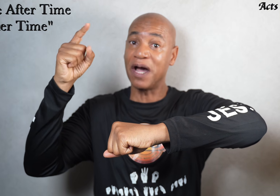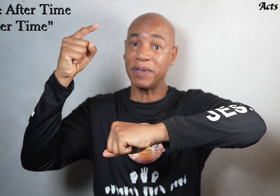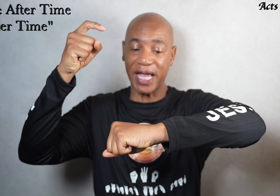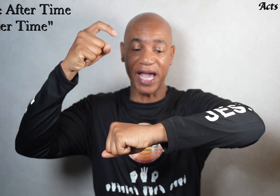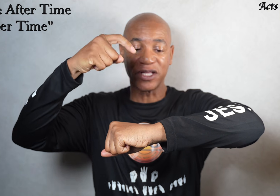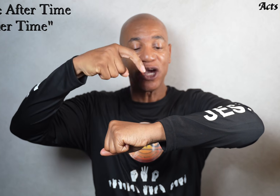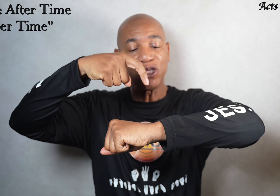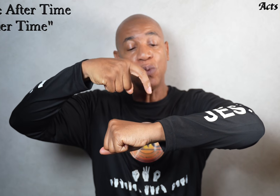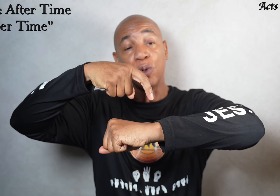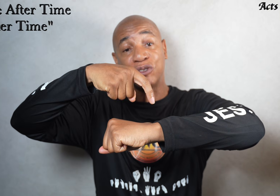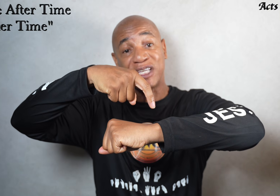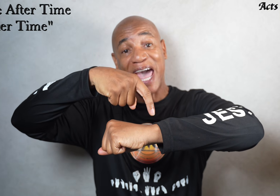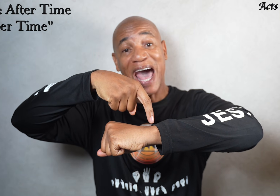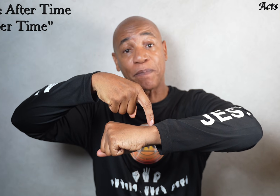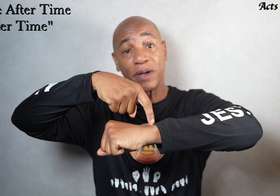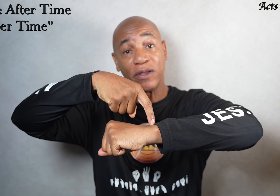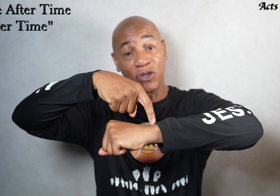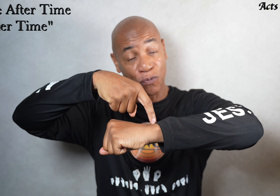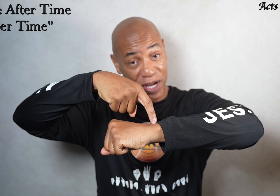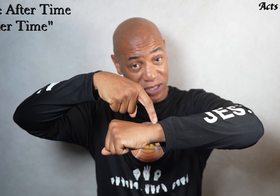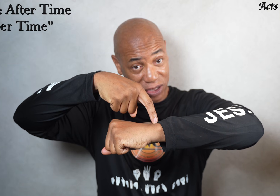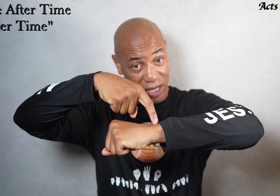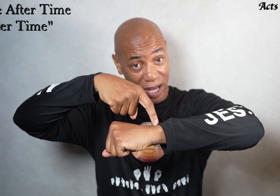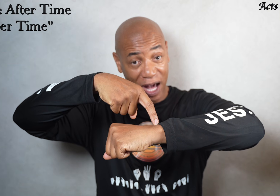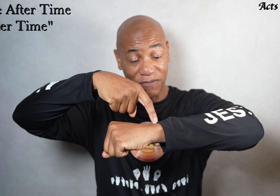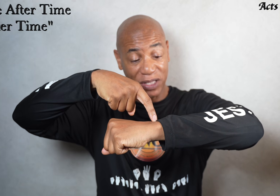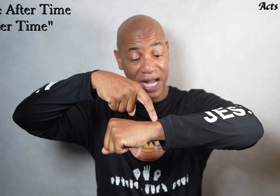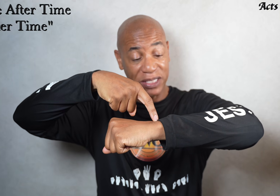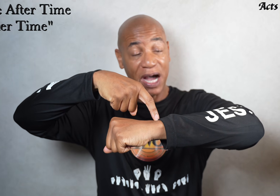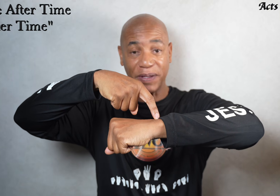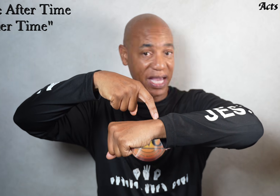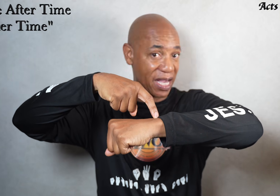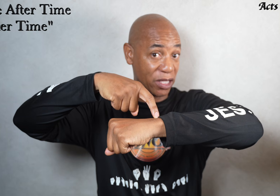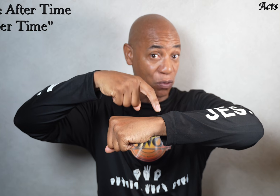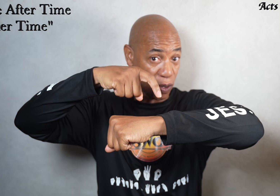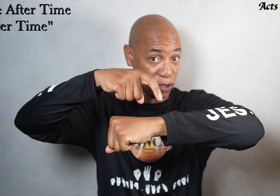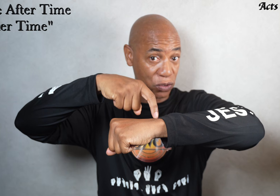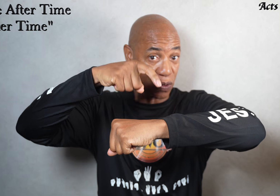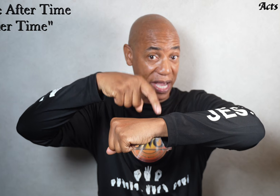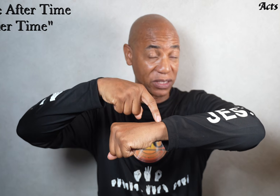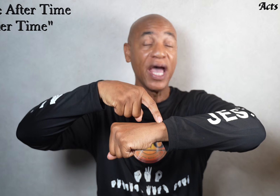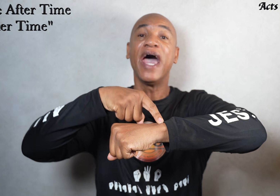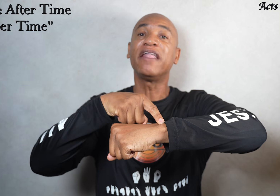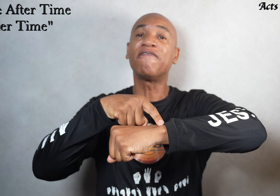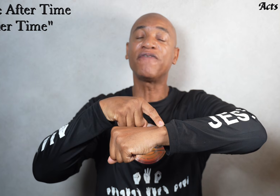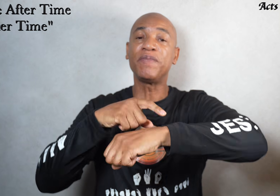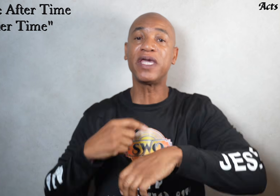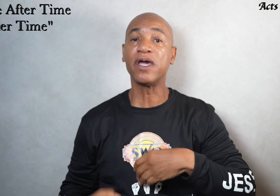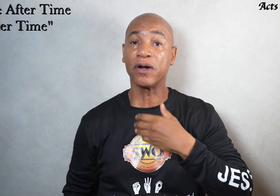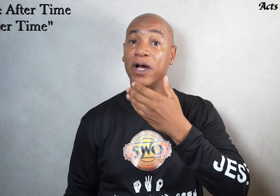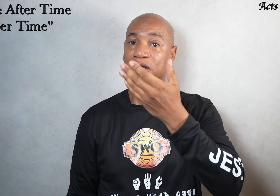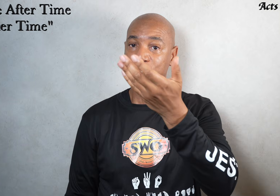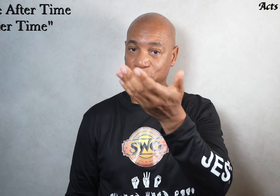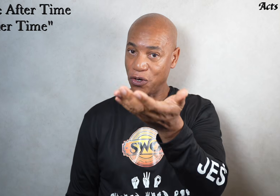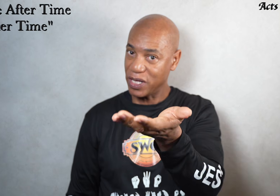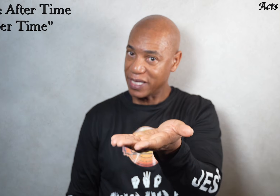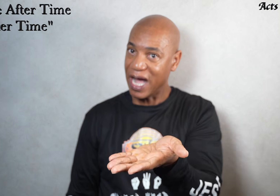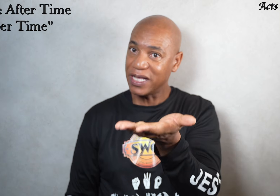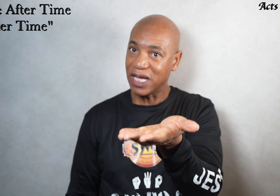dominant hand, you will tap the wrist of the non-dominant hand either once or twice. And then from here, turn that